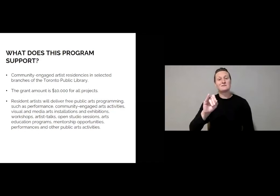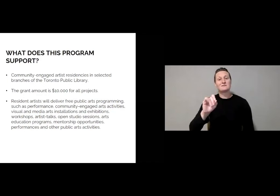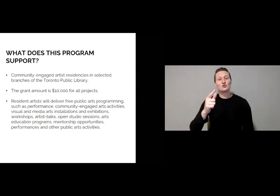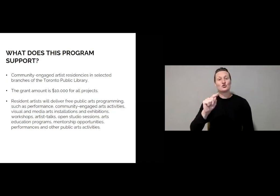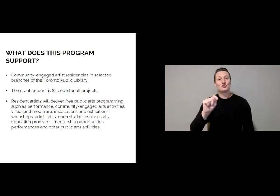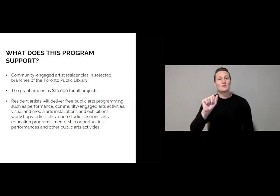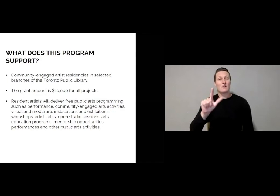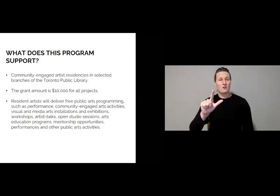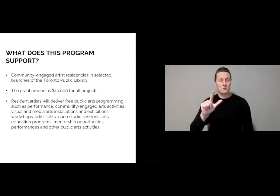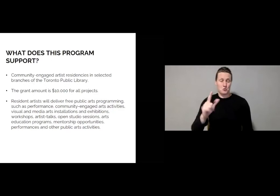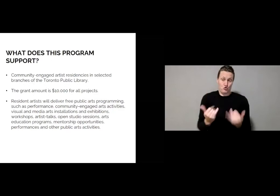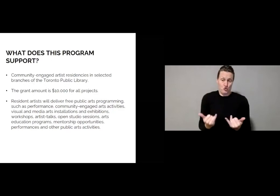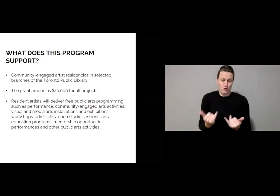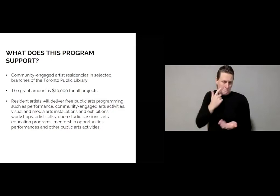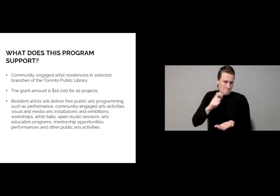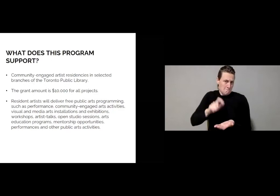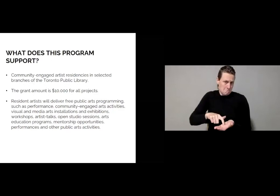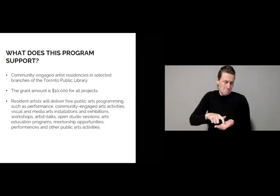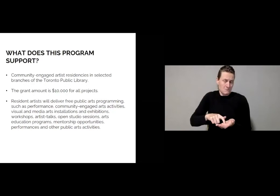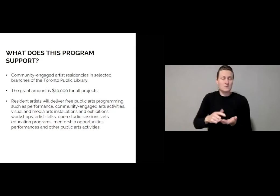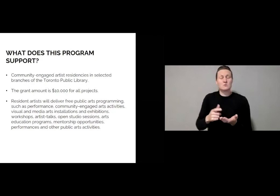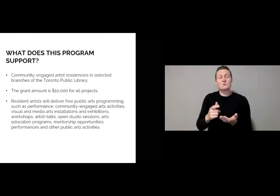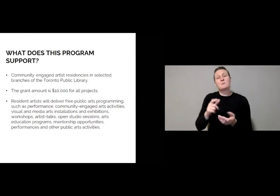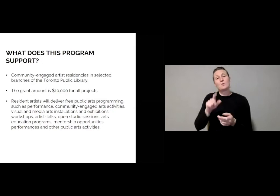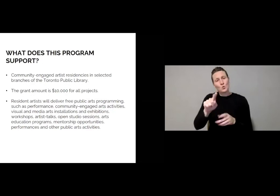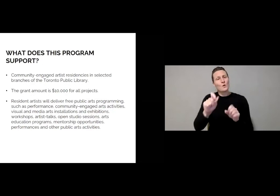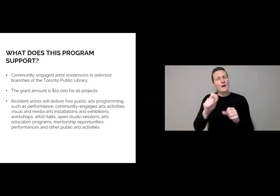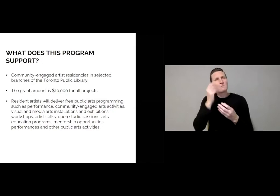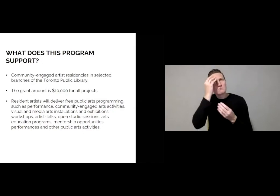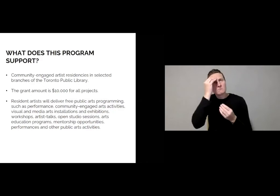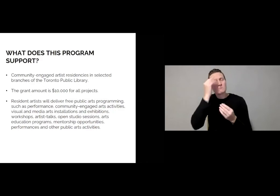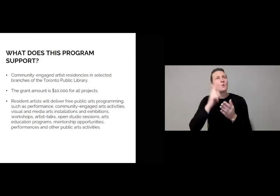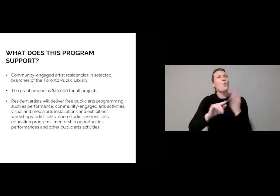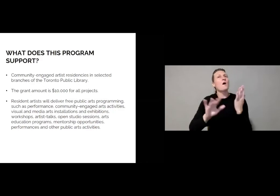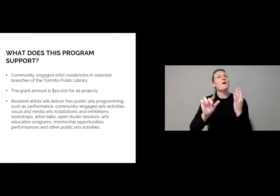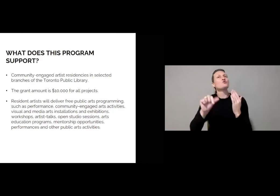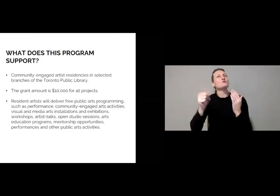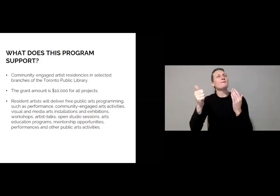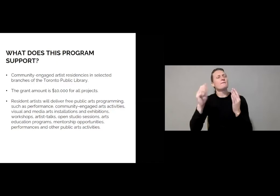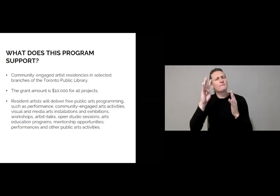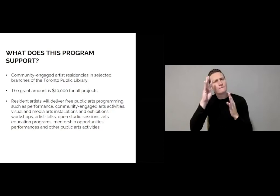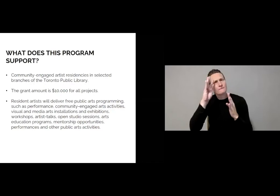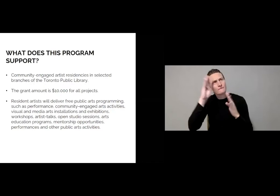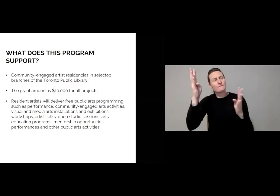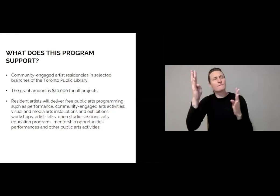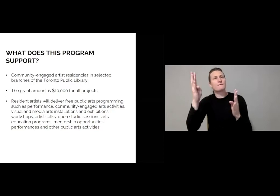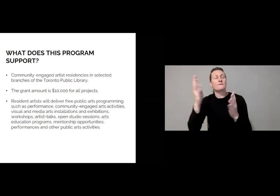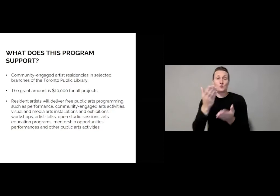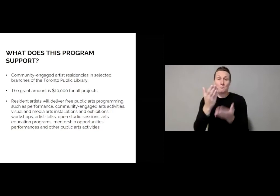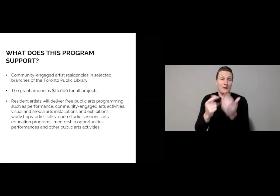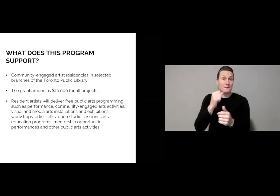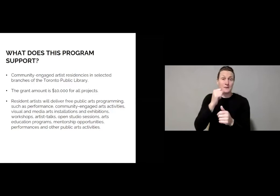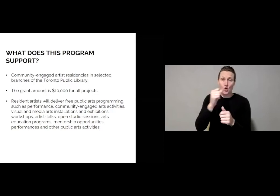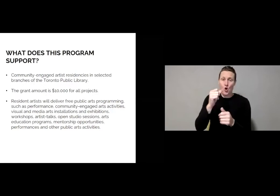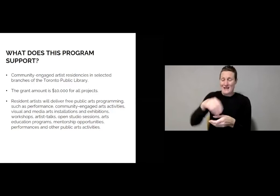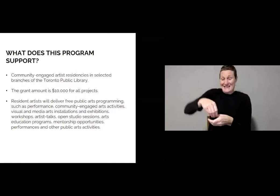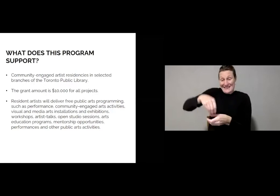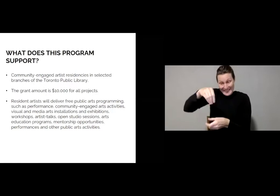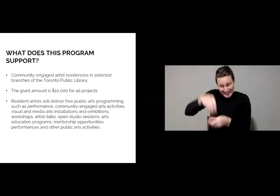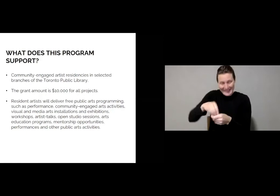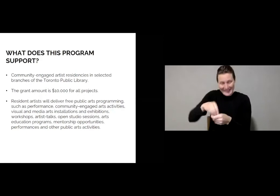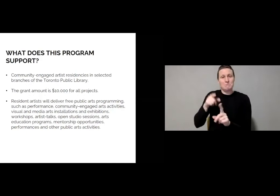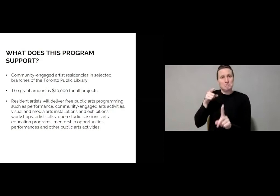some other alternative forms of programming that may or may not take place inside the branch, depending on what's happening